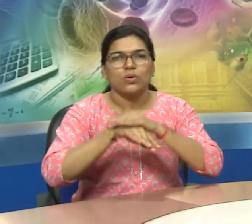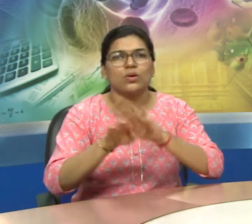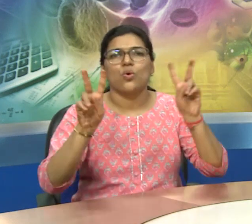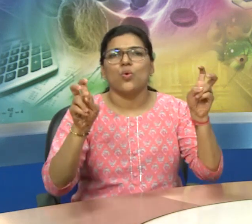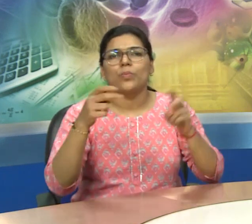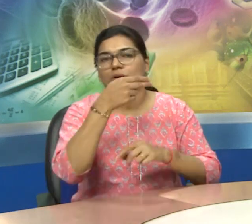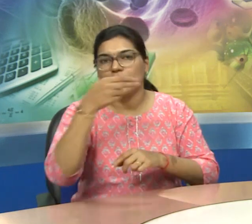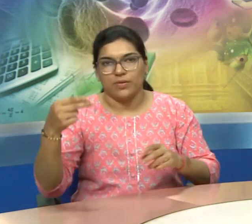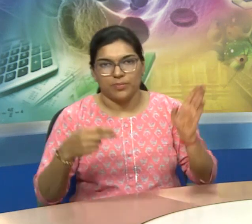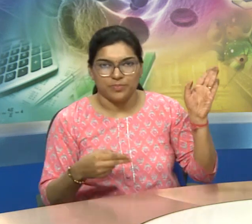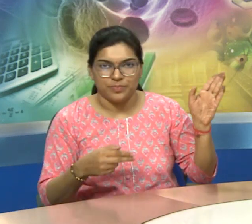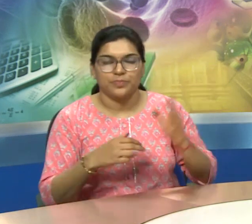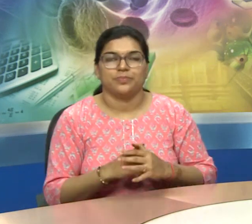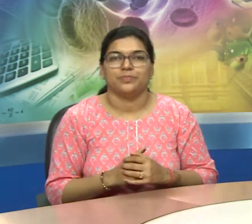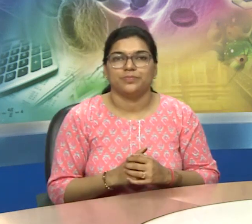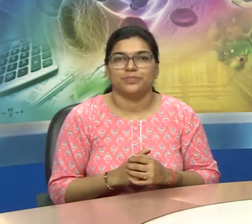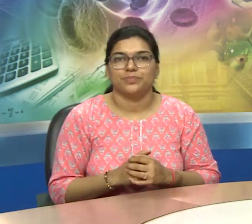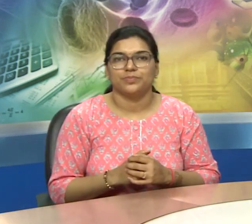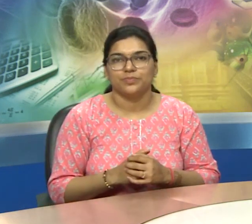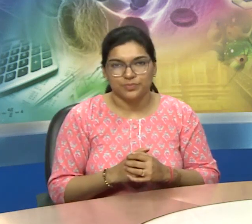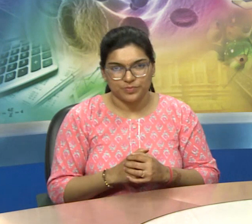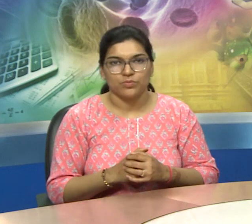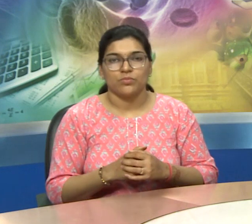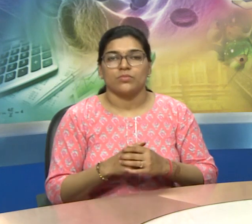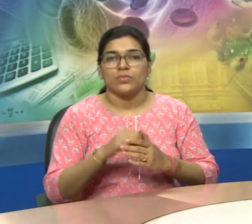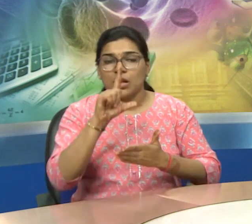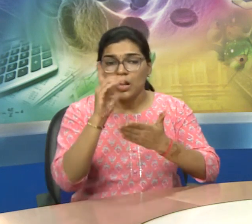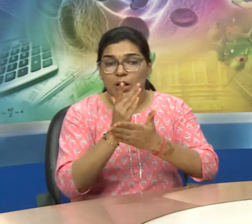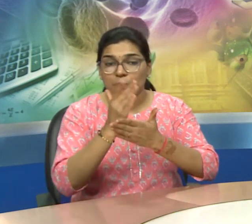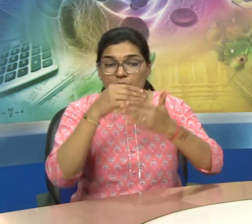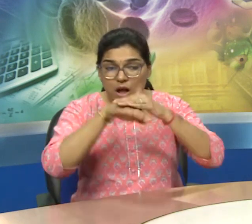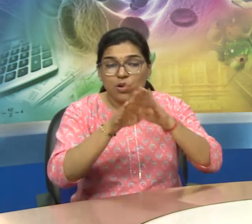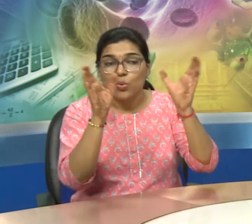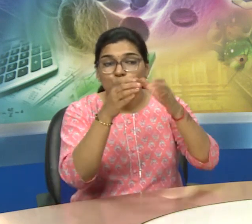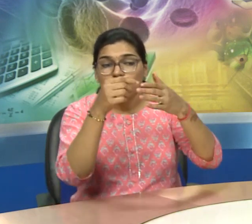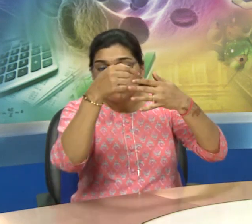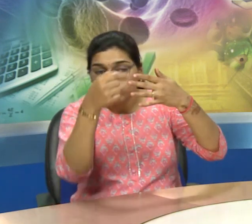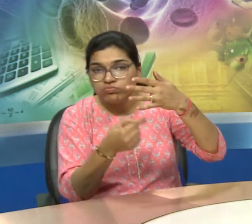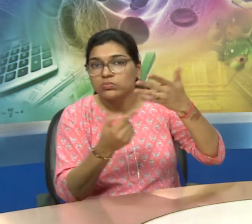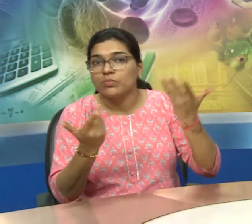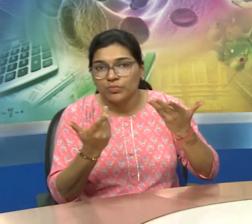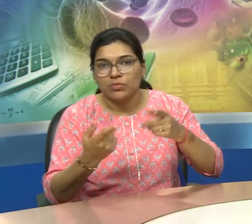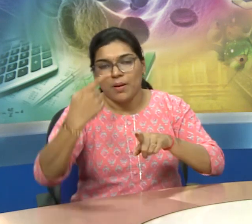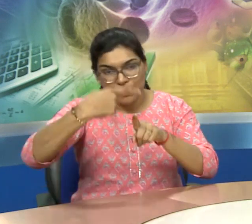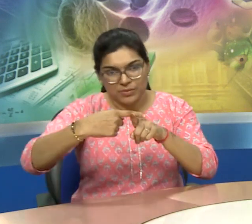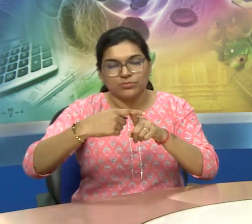for senior secondary level. This is lesson number 2. Name of the lesson is Types